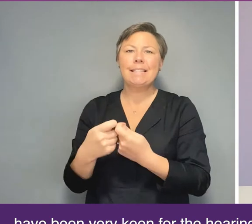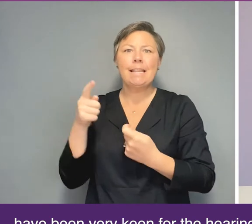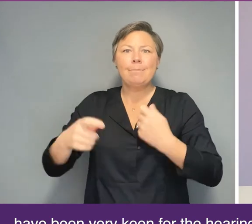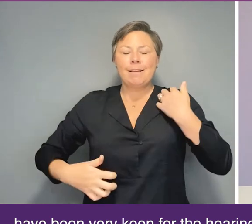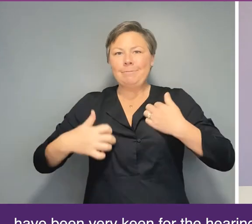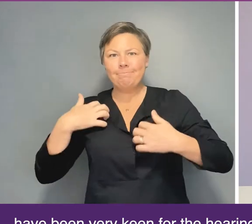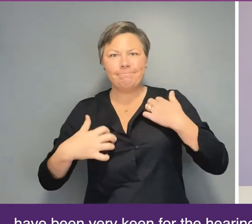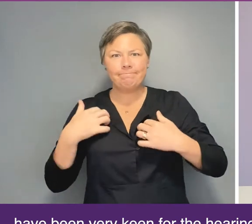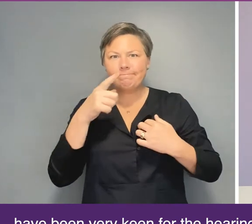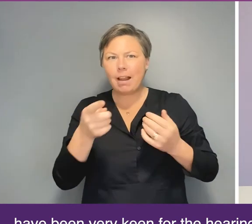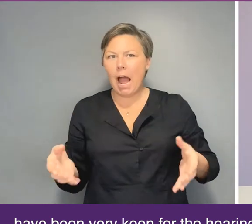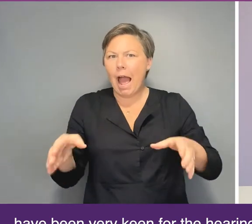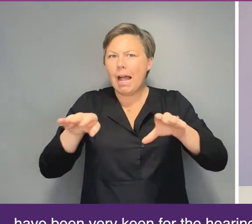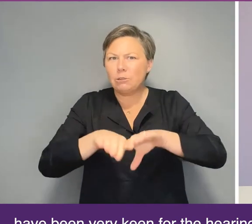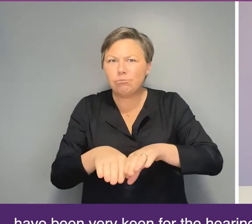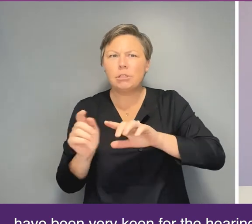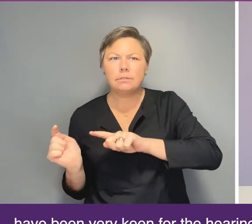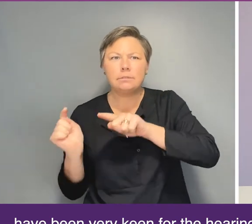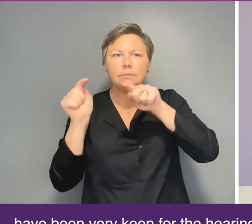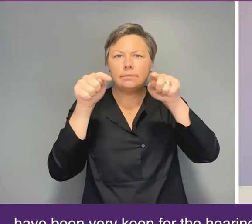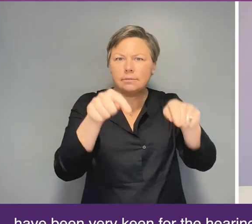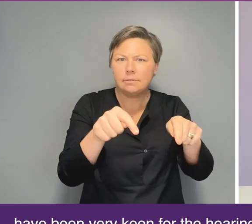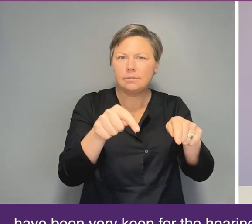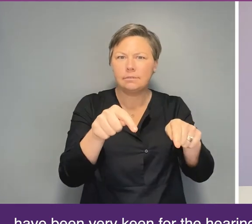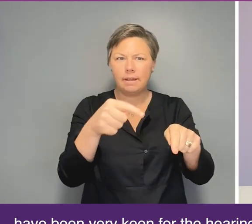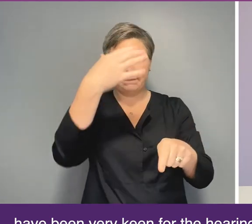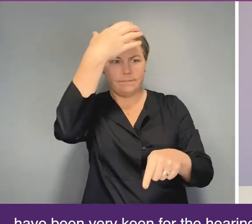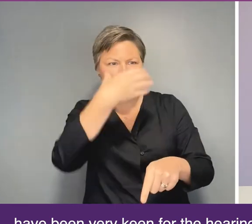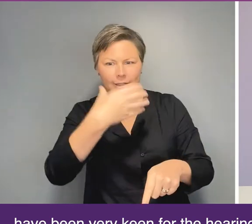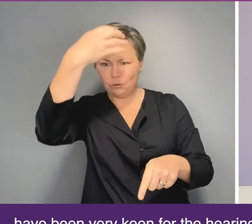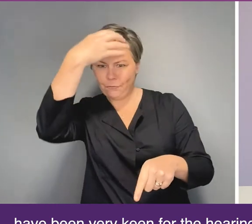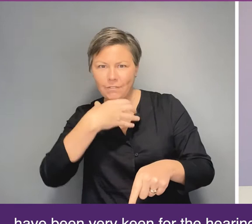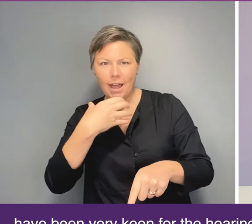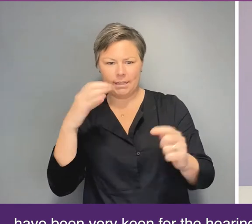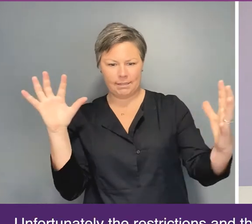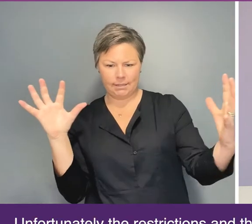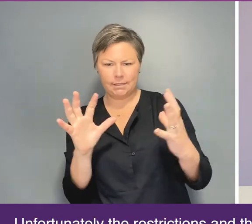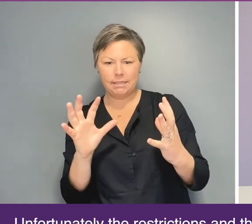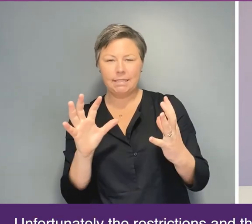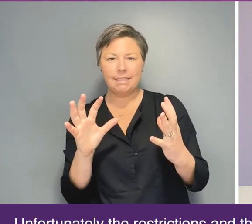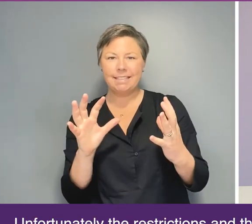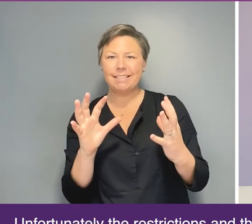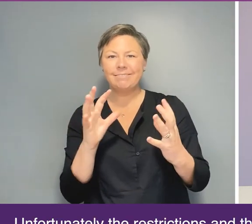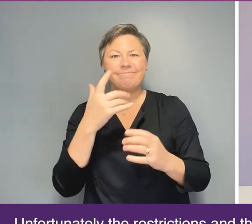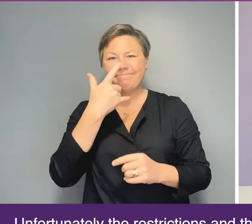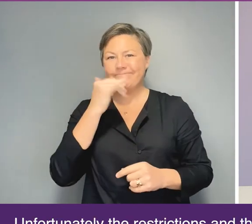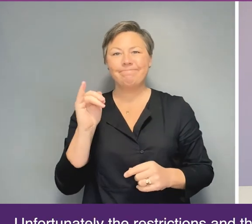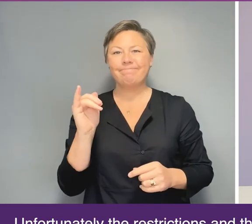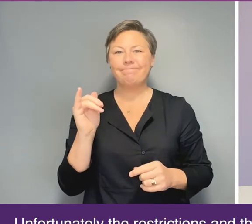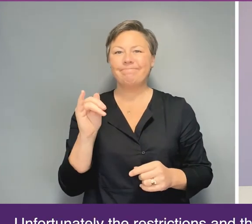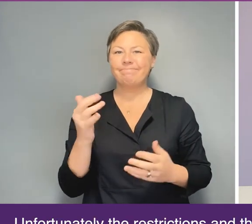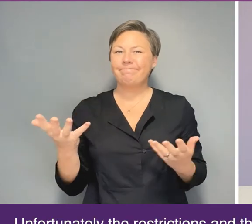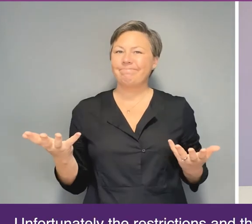for the hearing in Alice Springs to be held in person as we have planned. Unfortunately, the